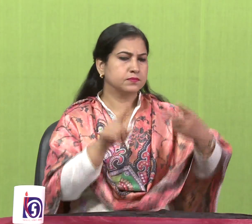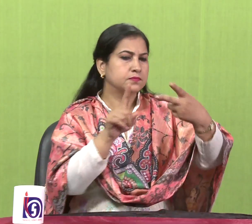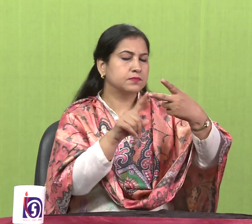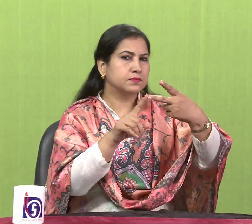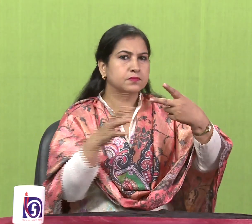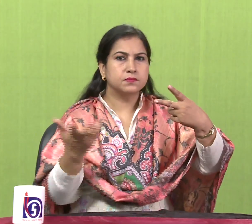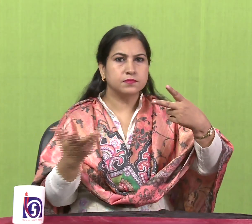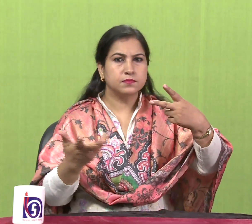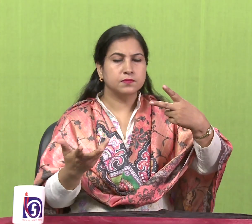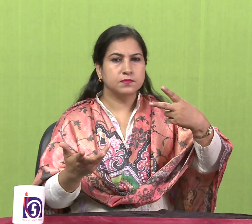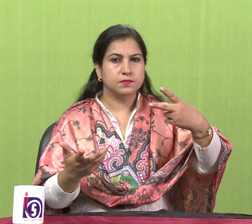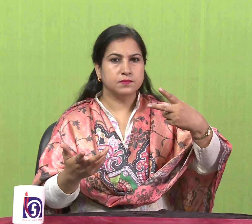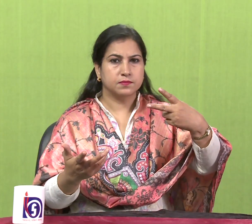Second stage is